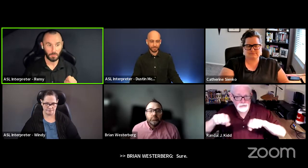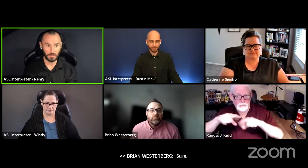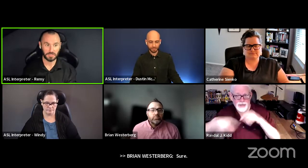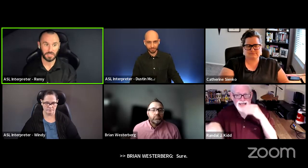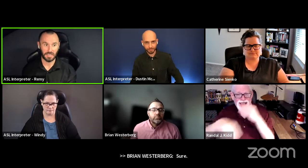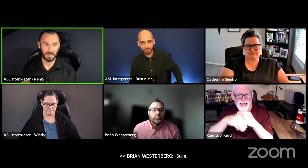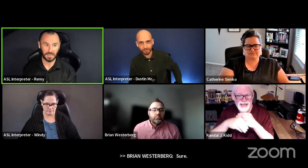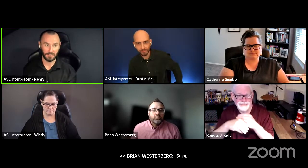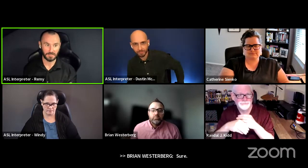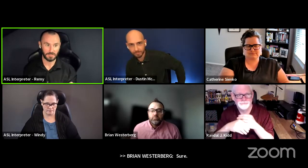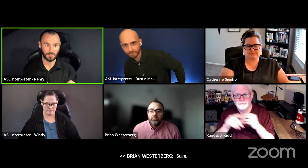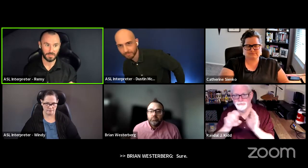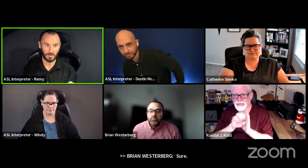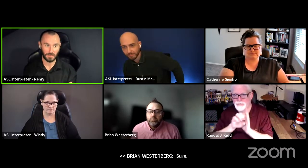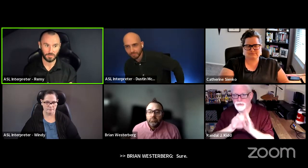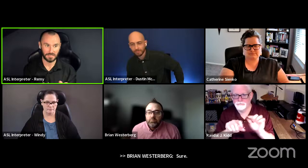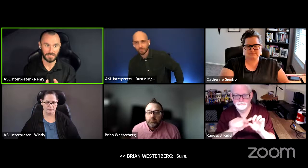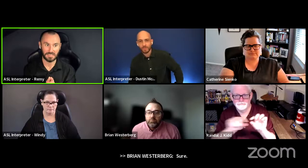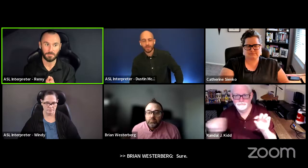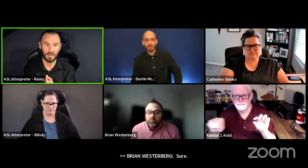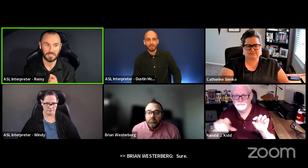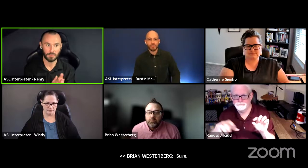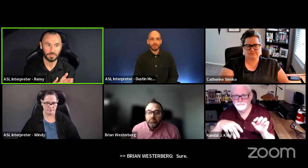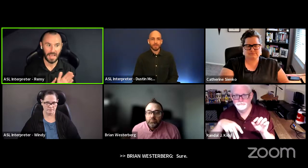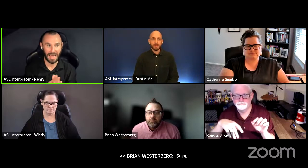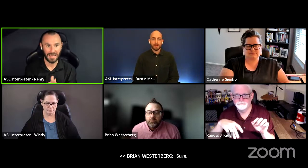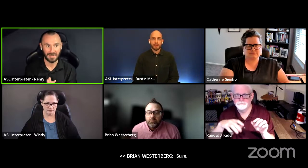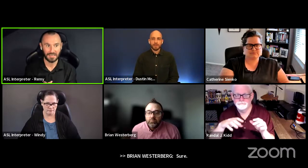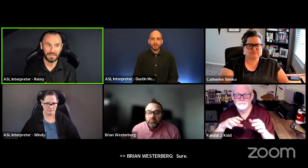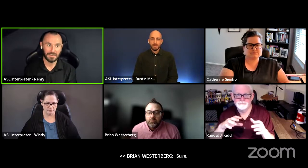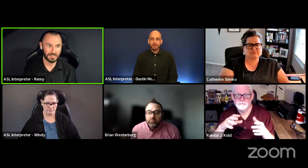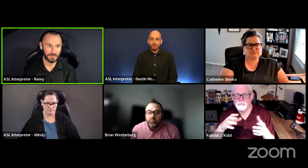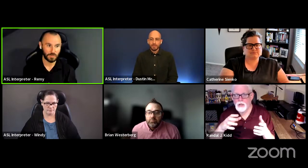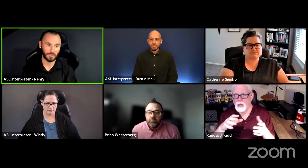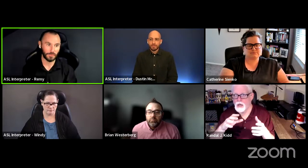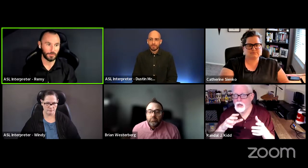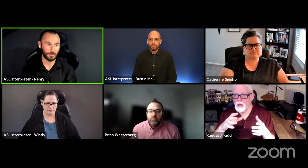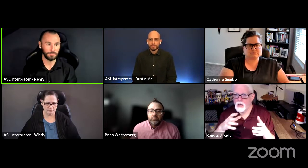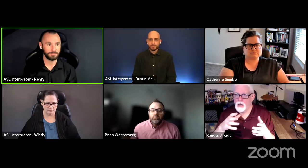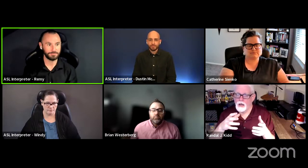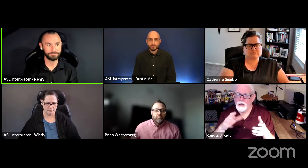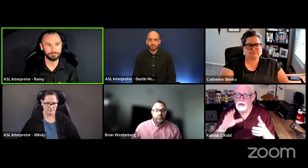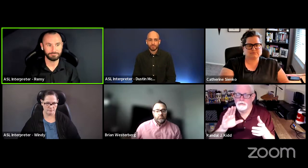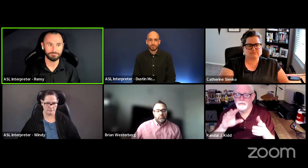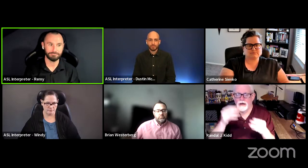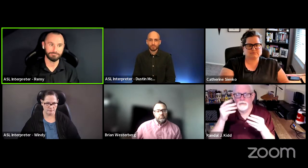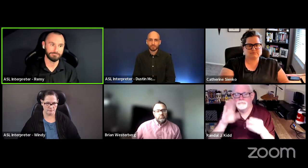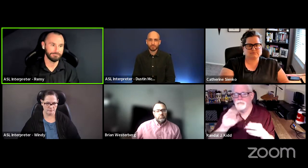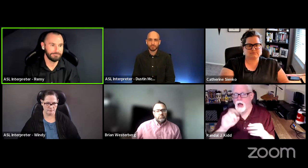Commissioner Bolmarsich and Heron's concern. If we could address that, is it possible to add some sort of little